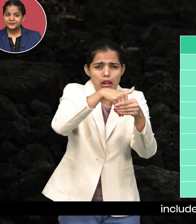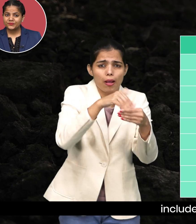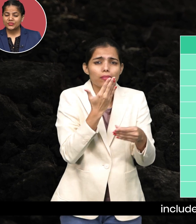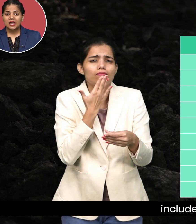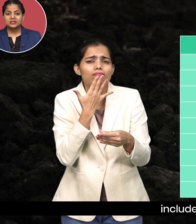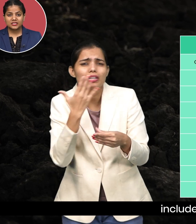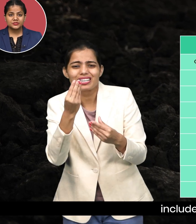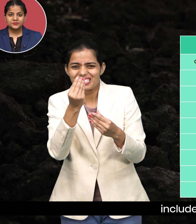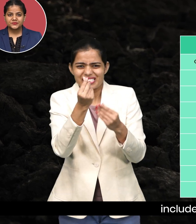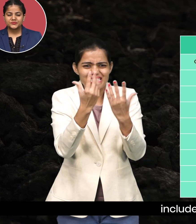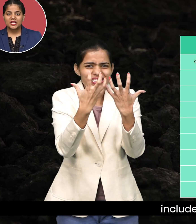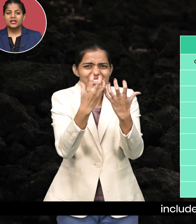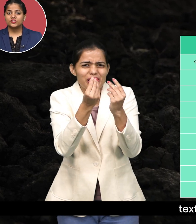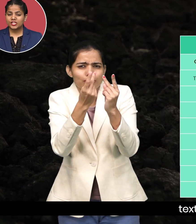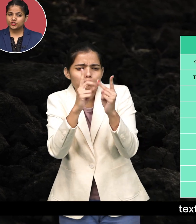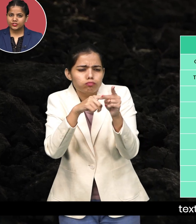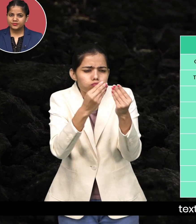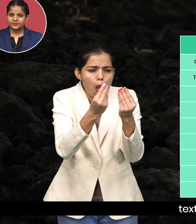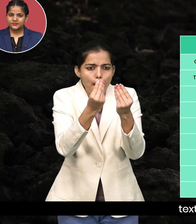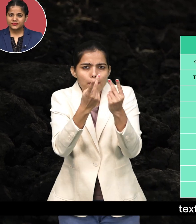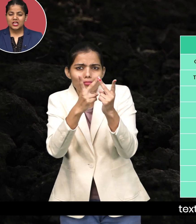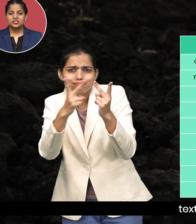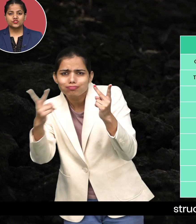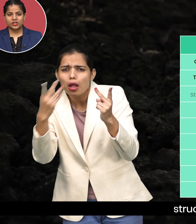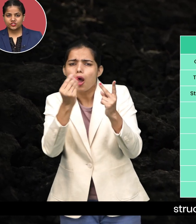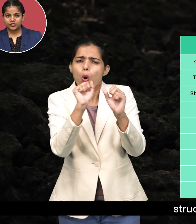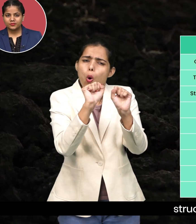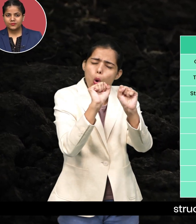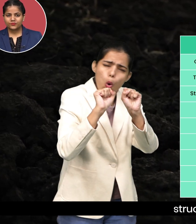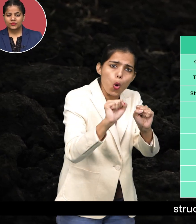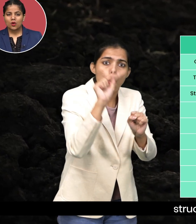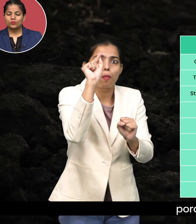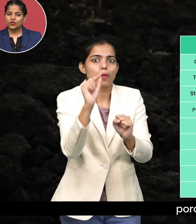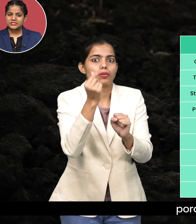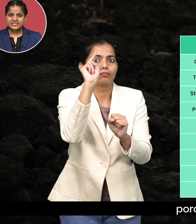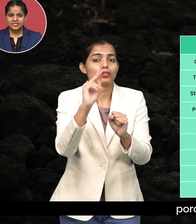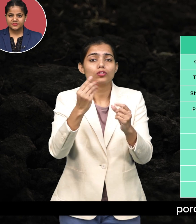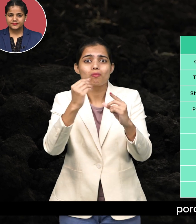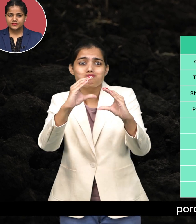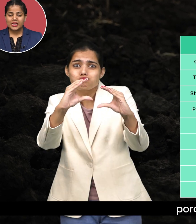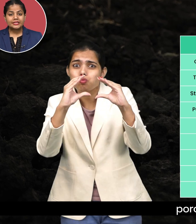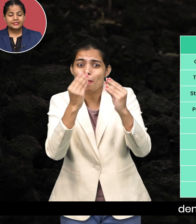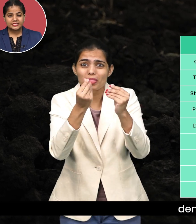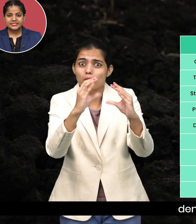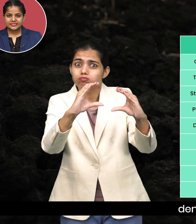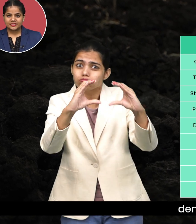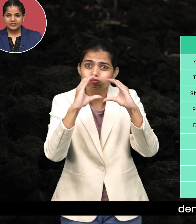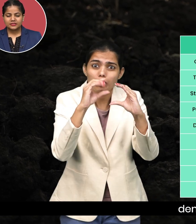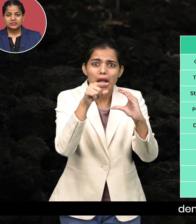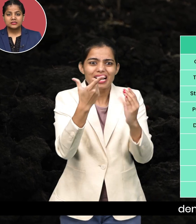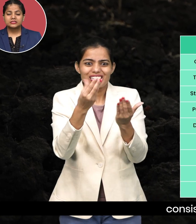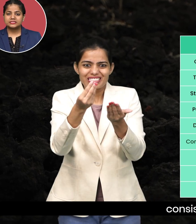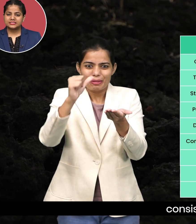include color, texture, structure, porosity,